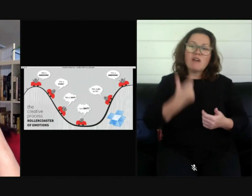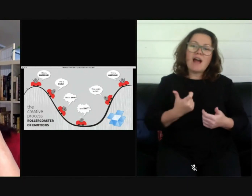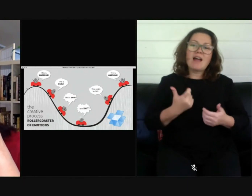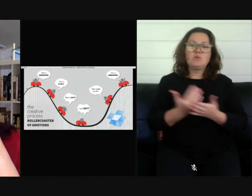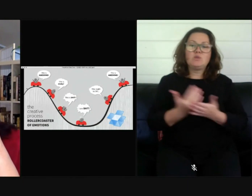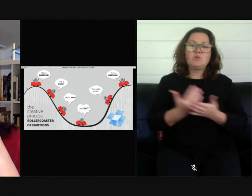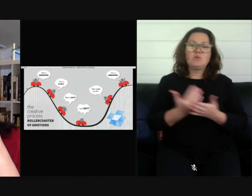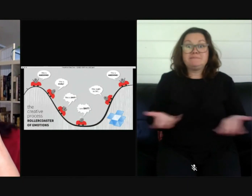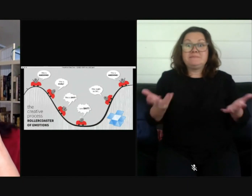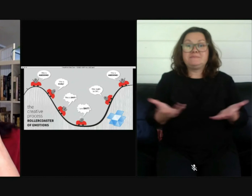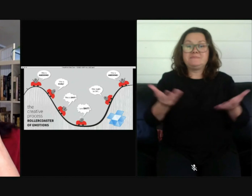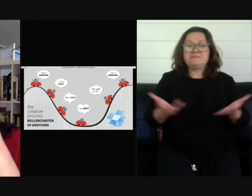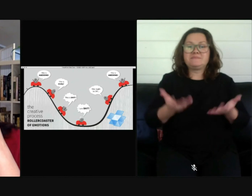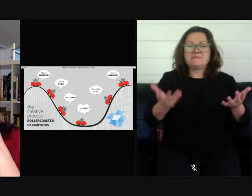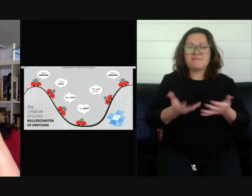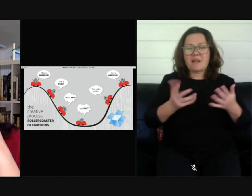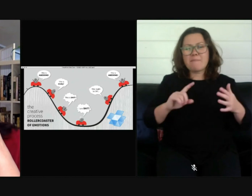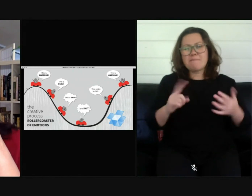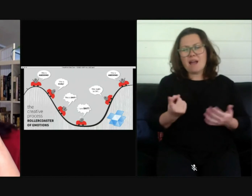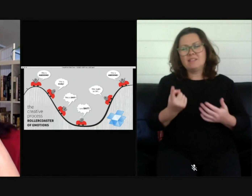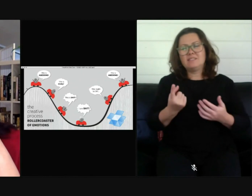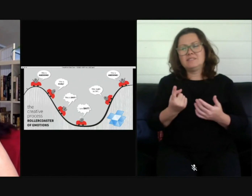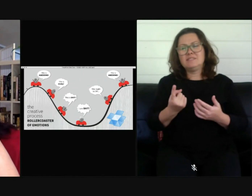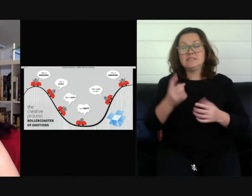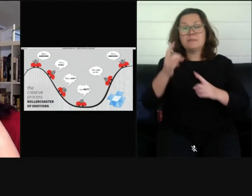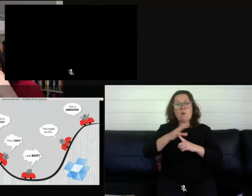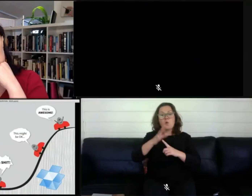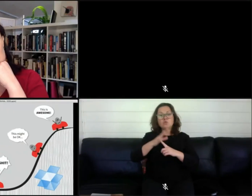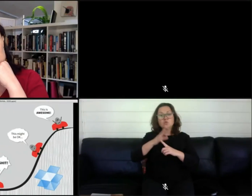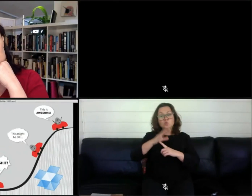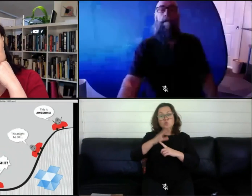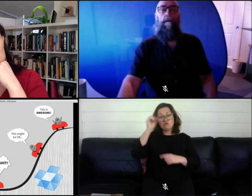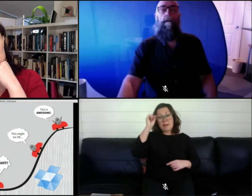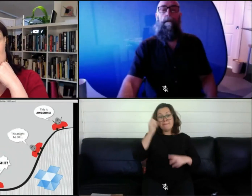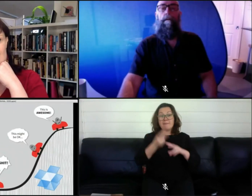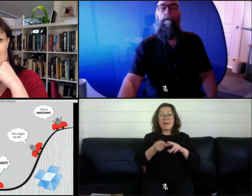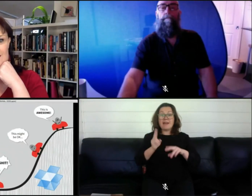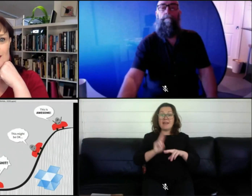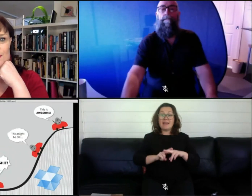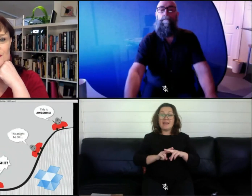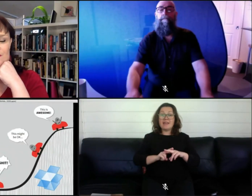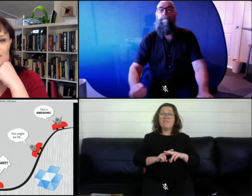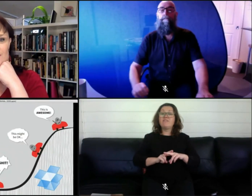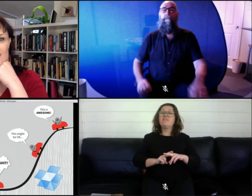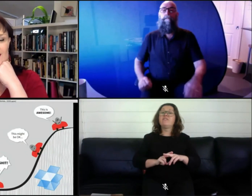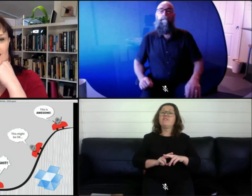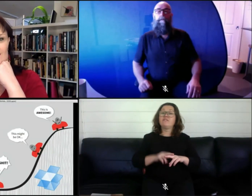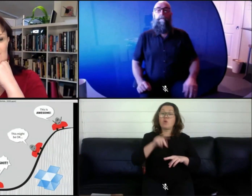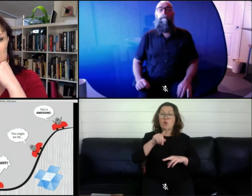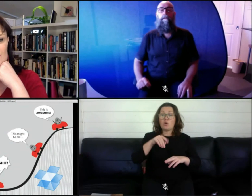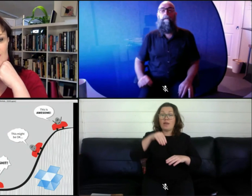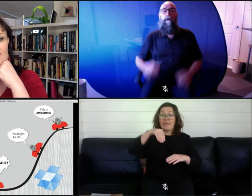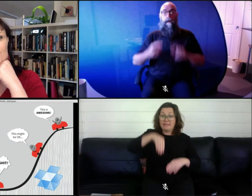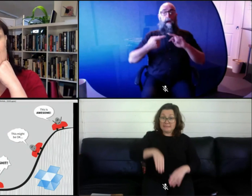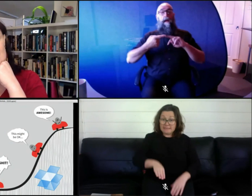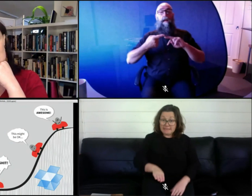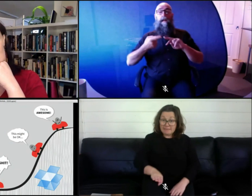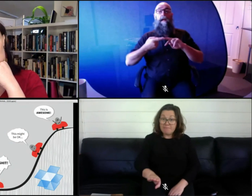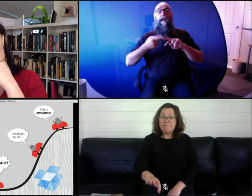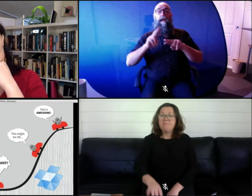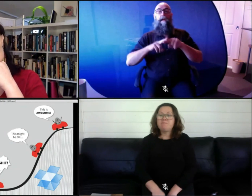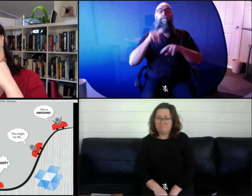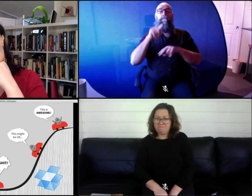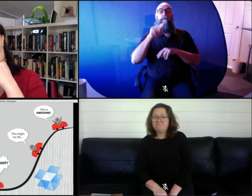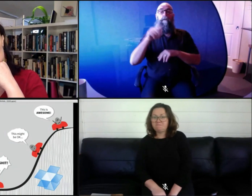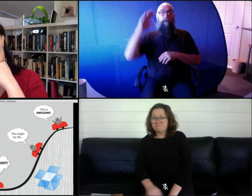is that if you're in the bottom part of the slide, if you're in that dip, then it's a really good idea